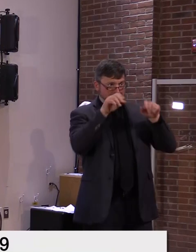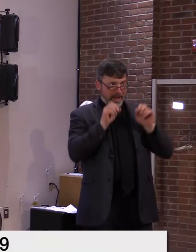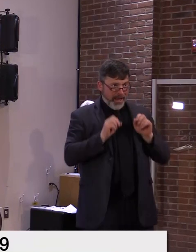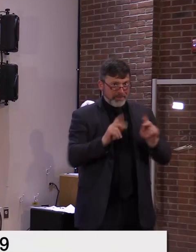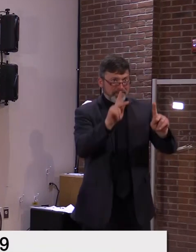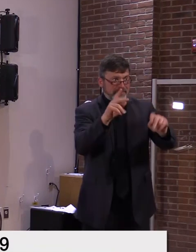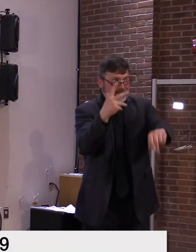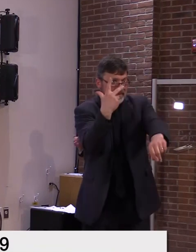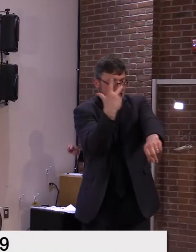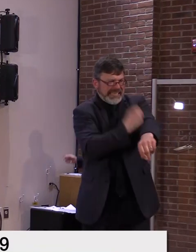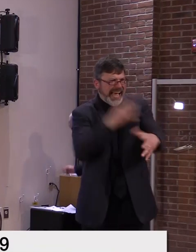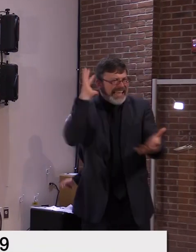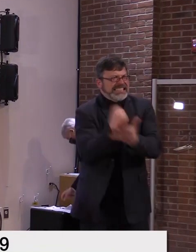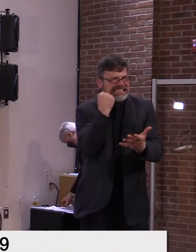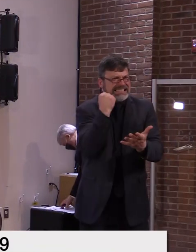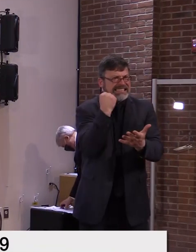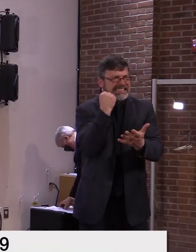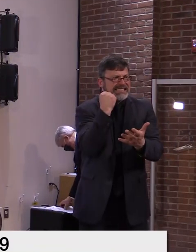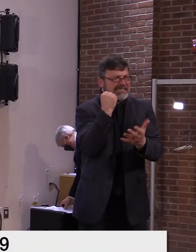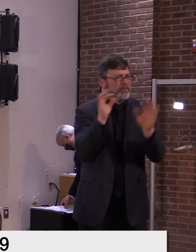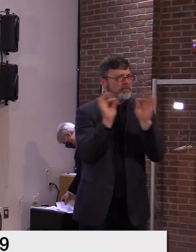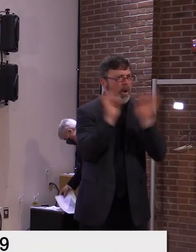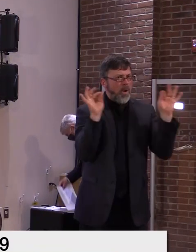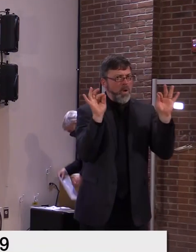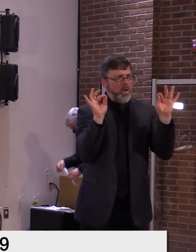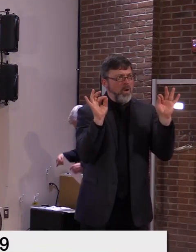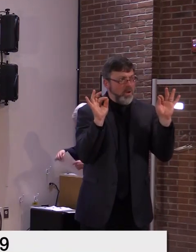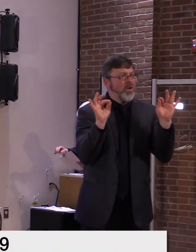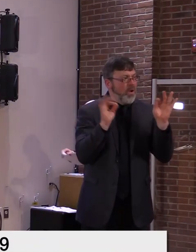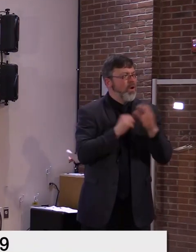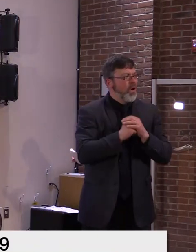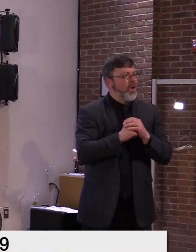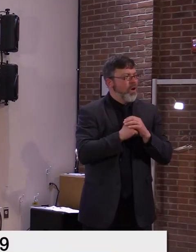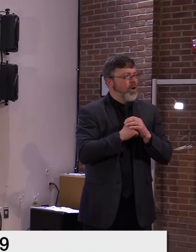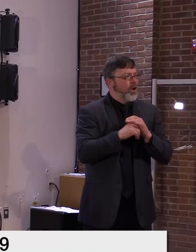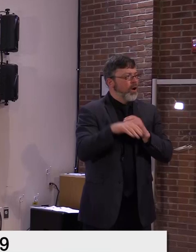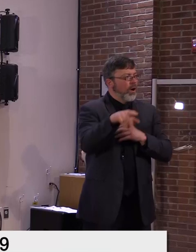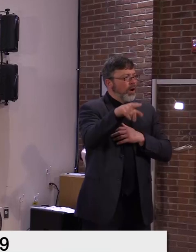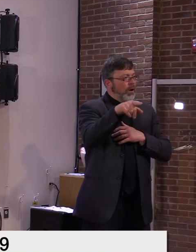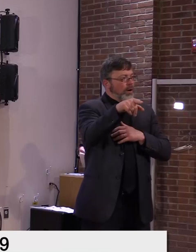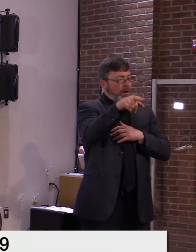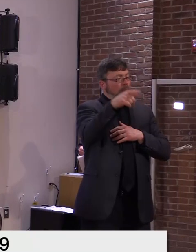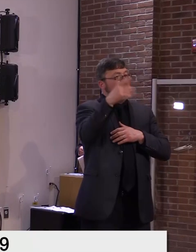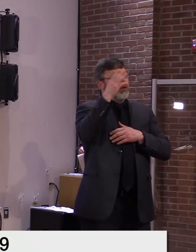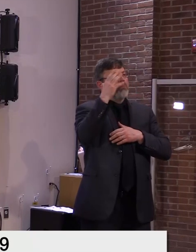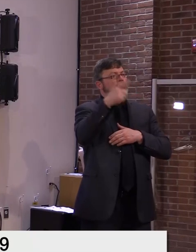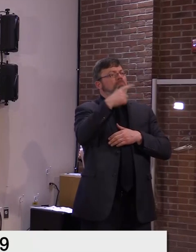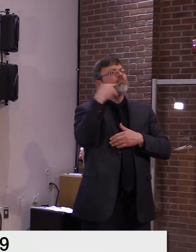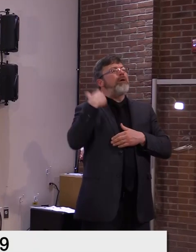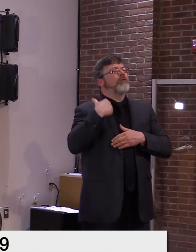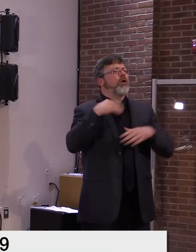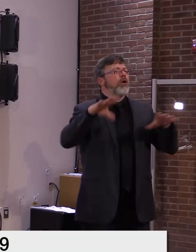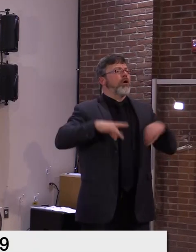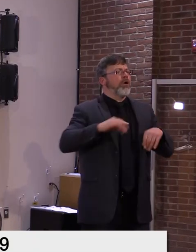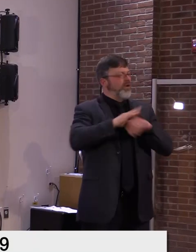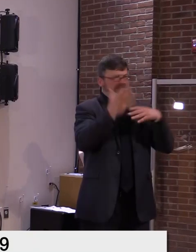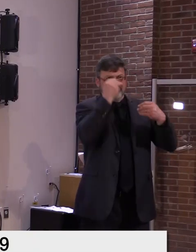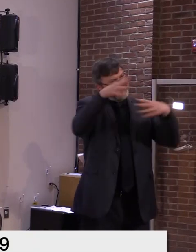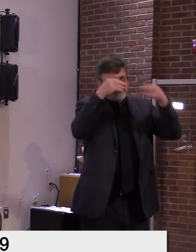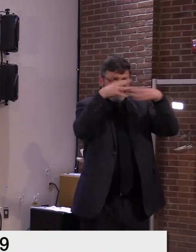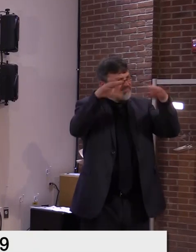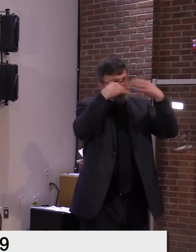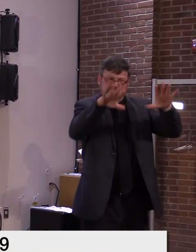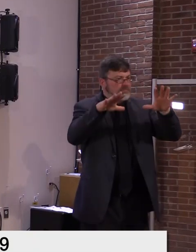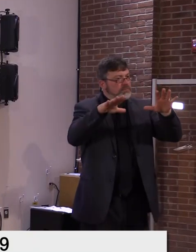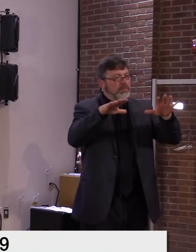don't want to have you rely only on the immunity from having had COVID, because we don't know precisely how long it